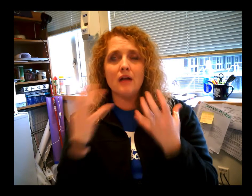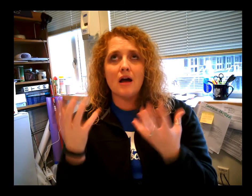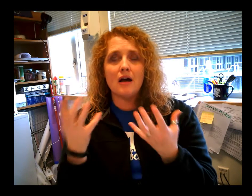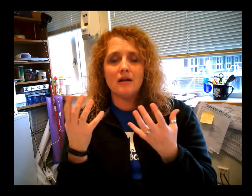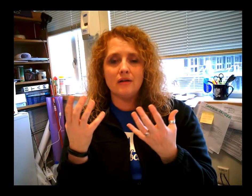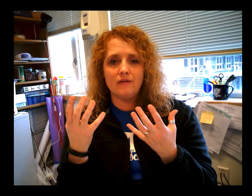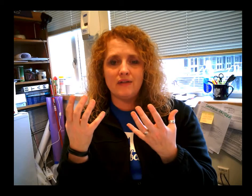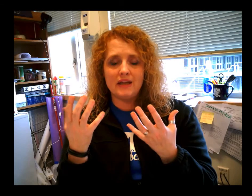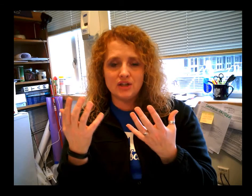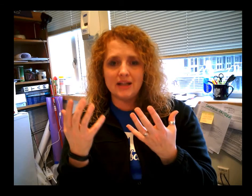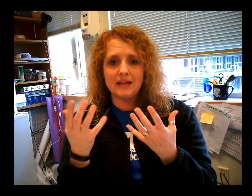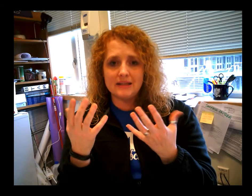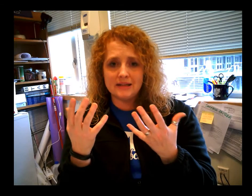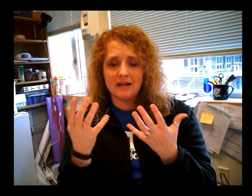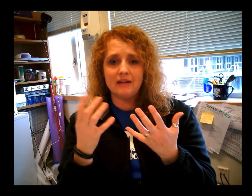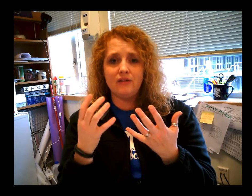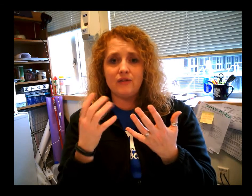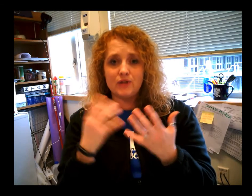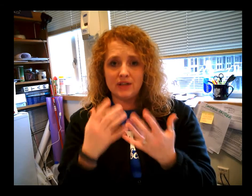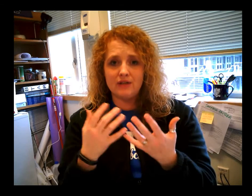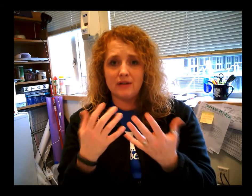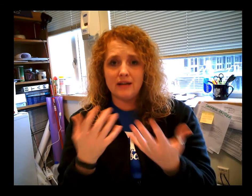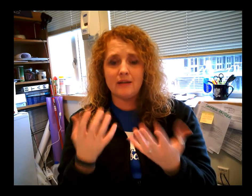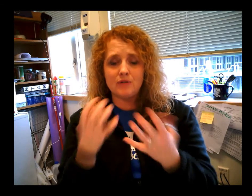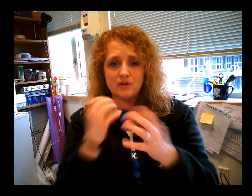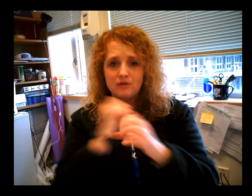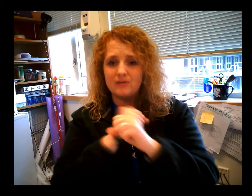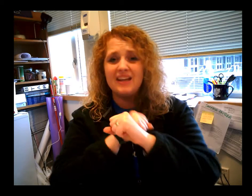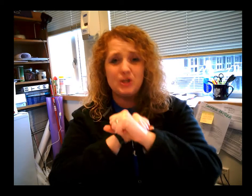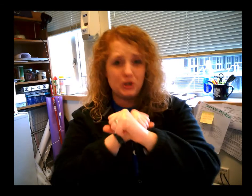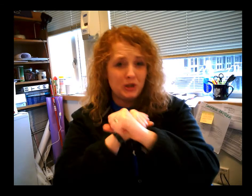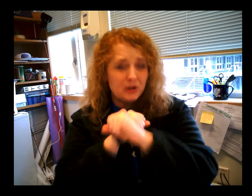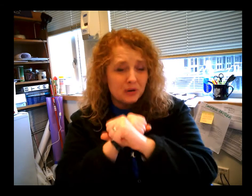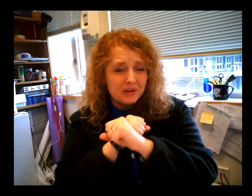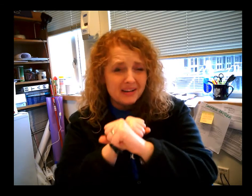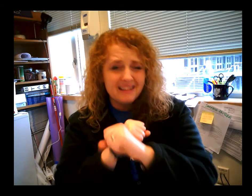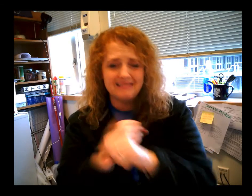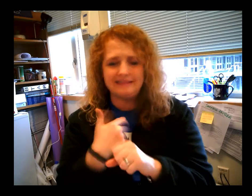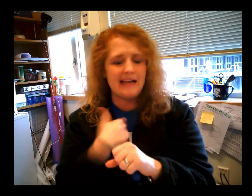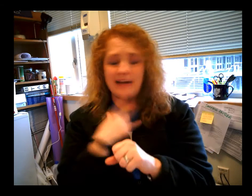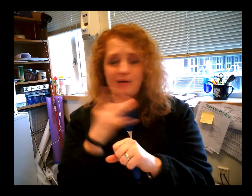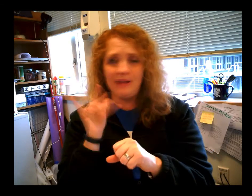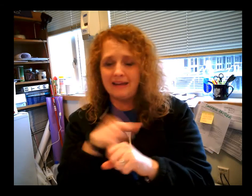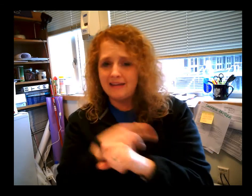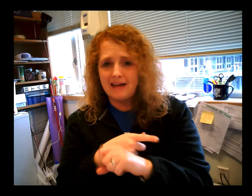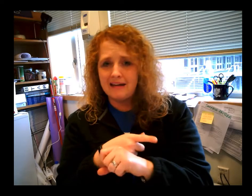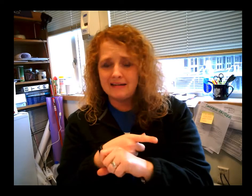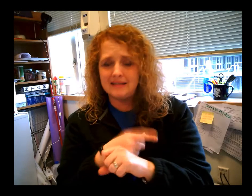lot of initialized signs for security. I'm sure security, I don't like that.